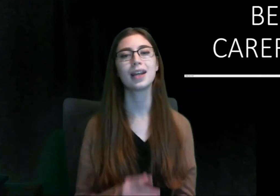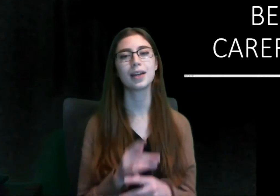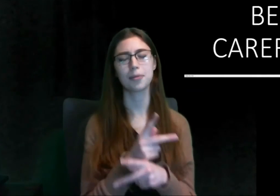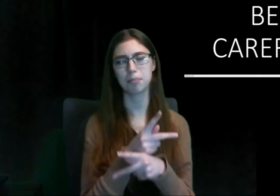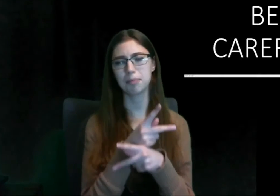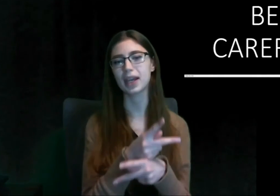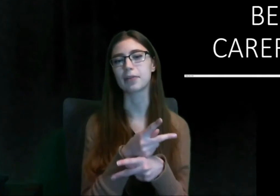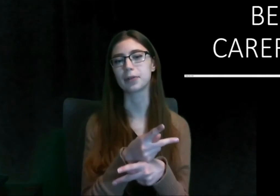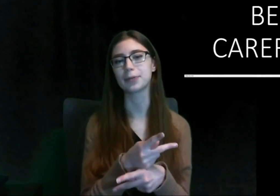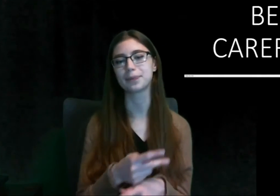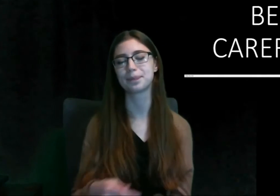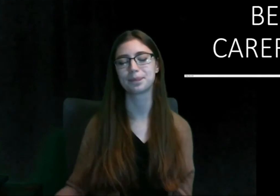Be careful.